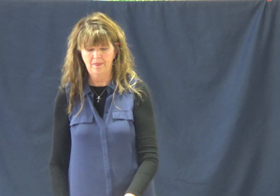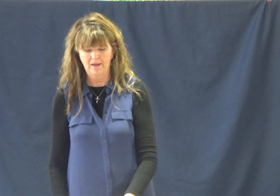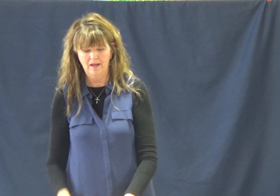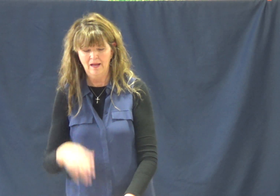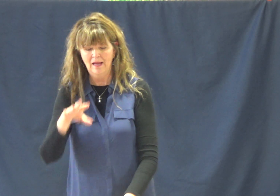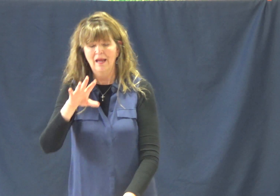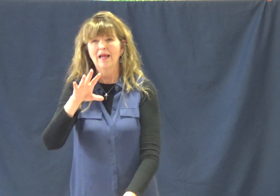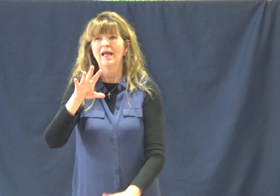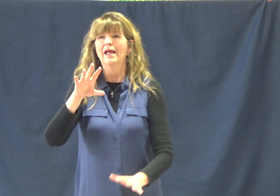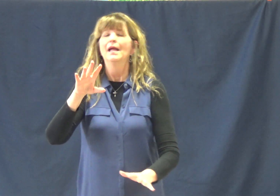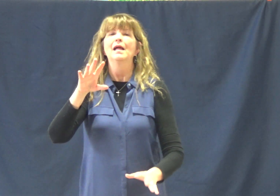too.